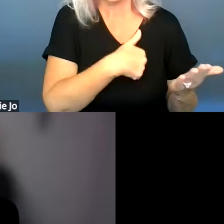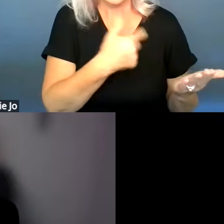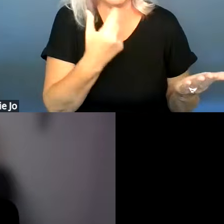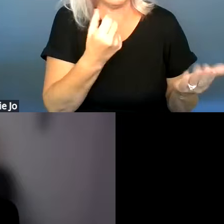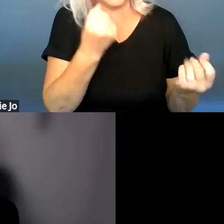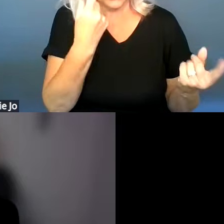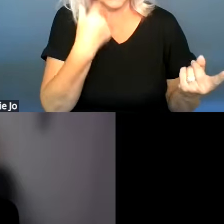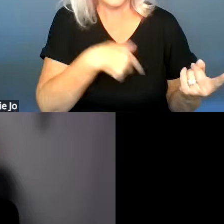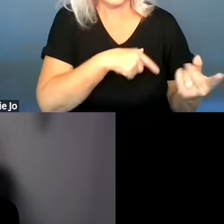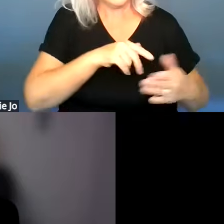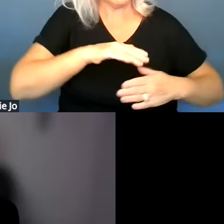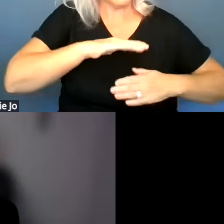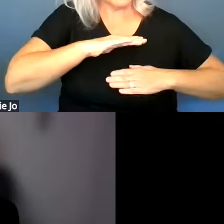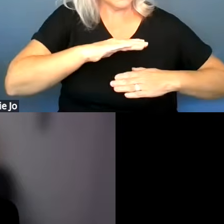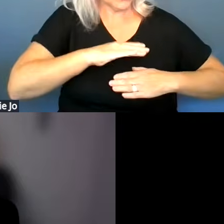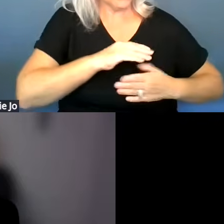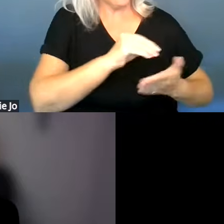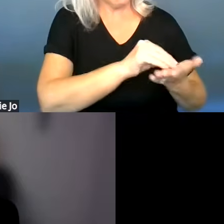been no